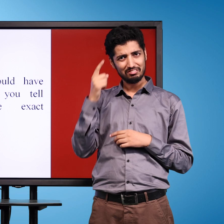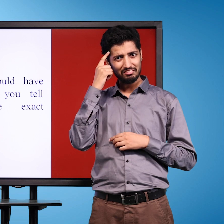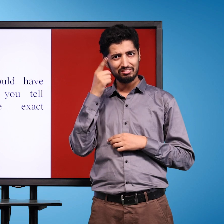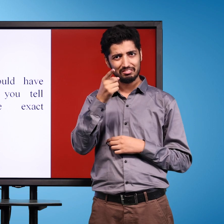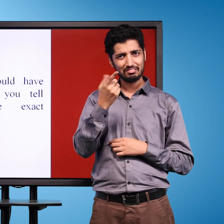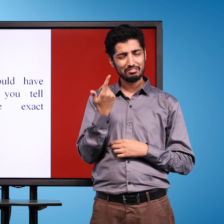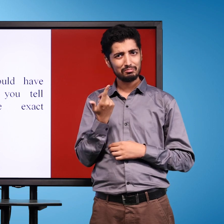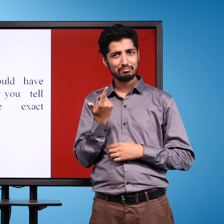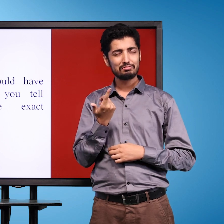subtraction?